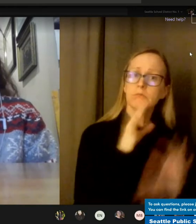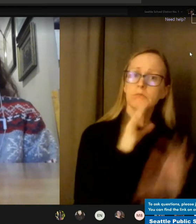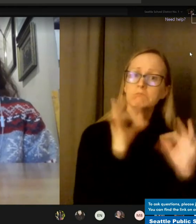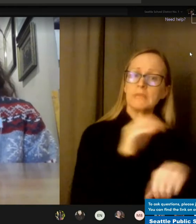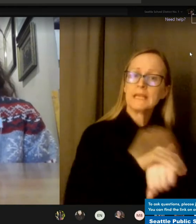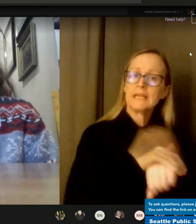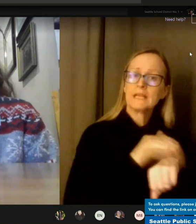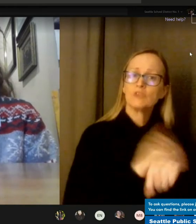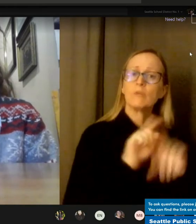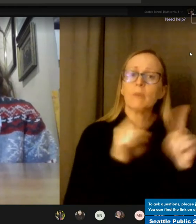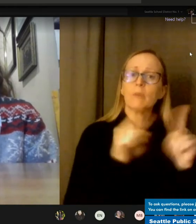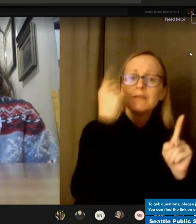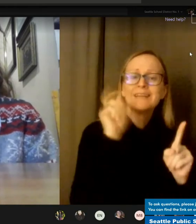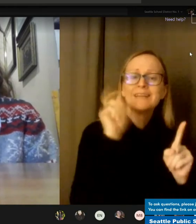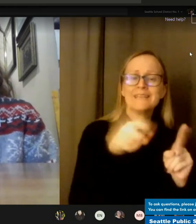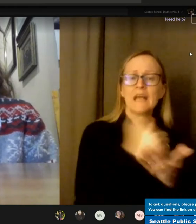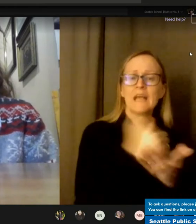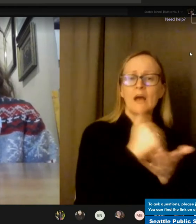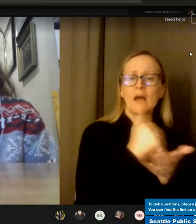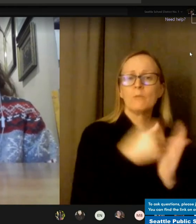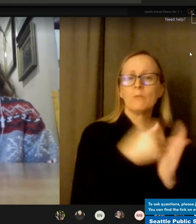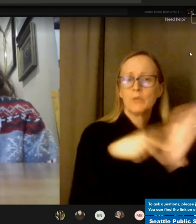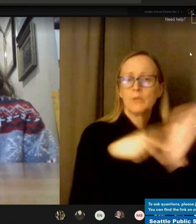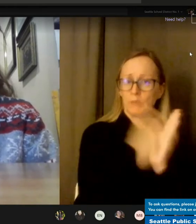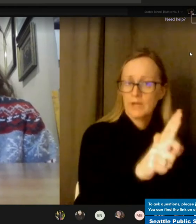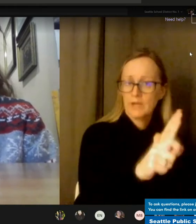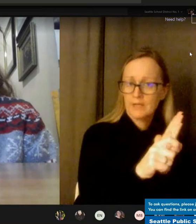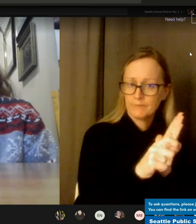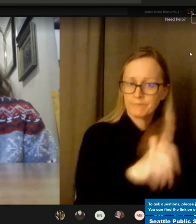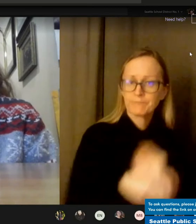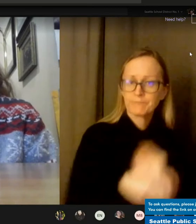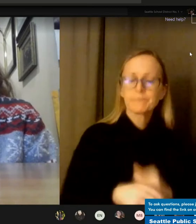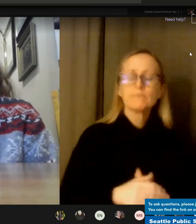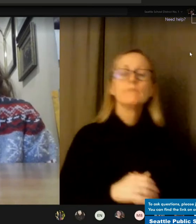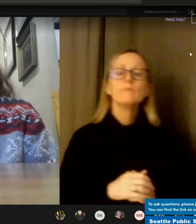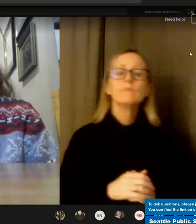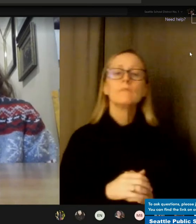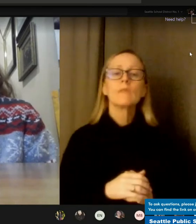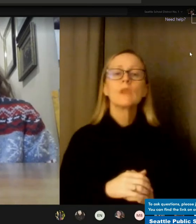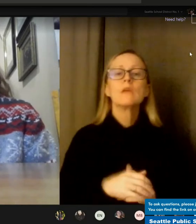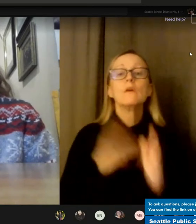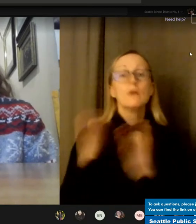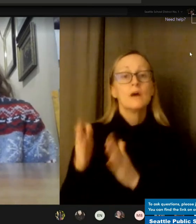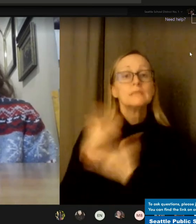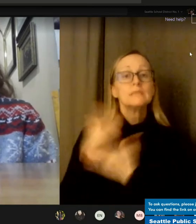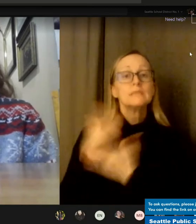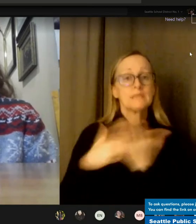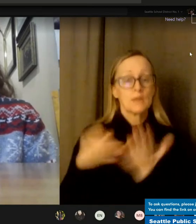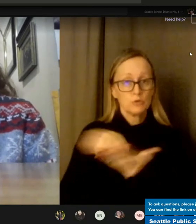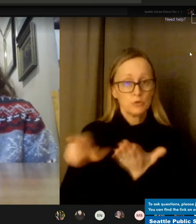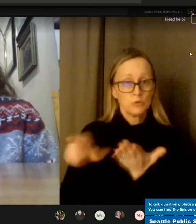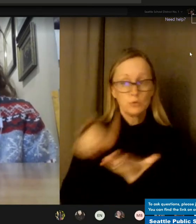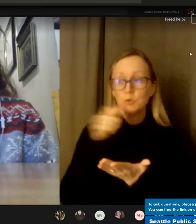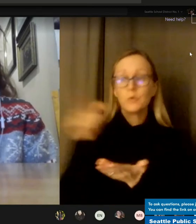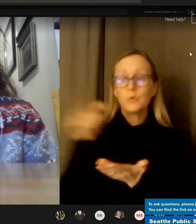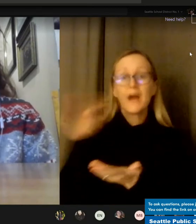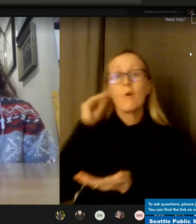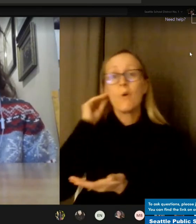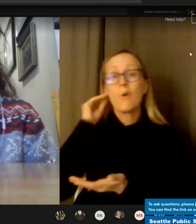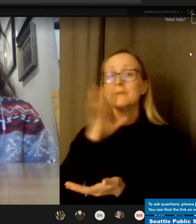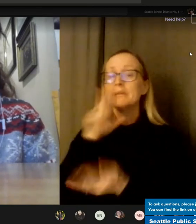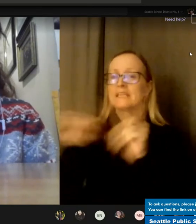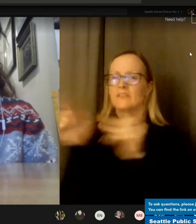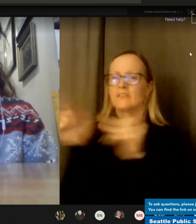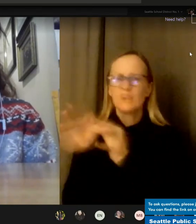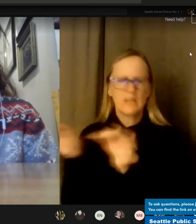Additionally, we have the provisional ELs. These are students who speak a language other than English at home, and their families have agreed